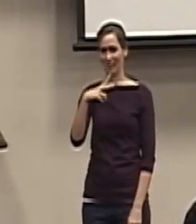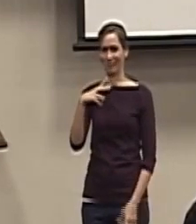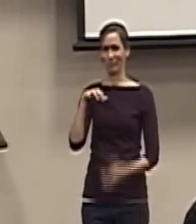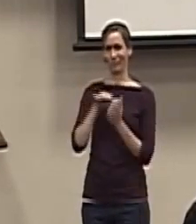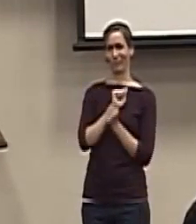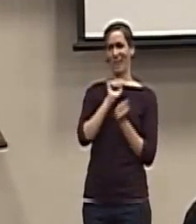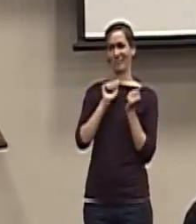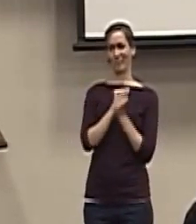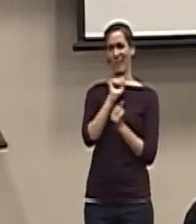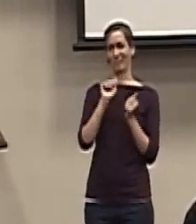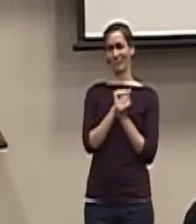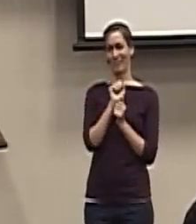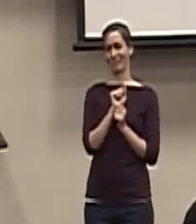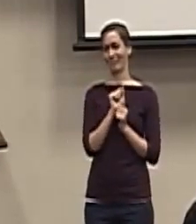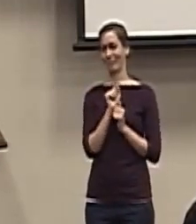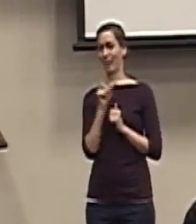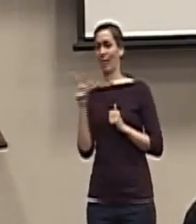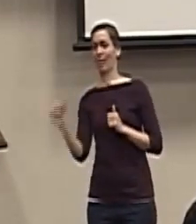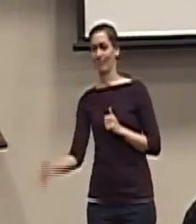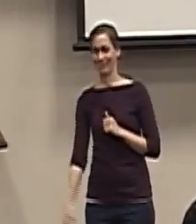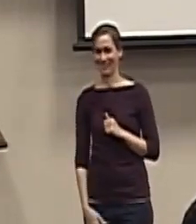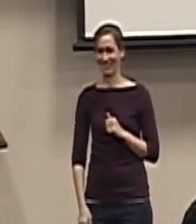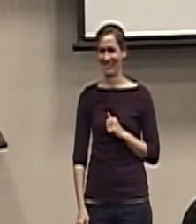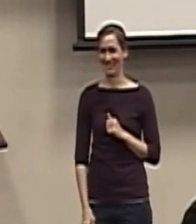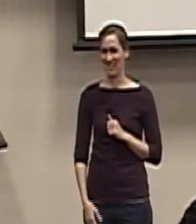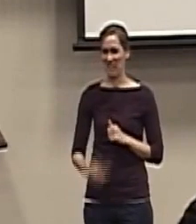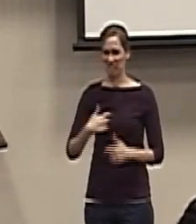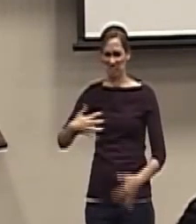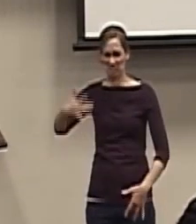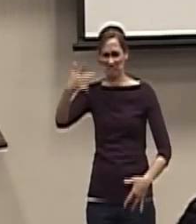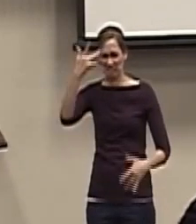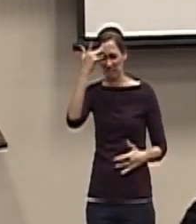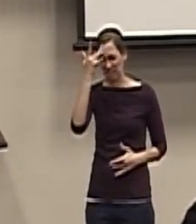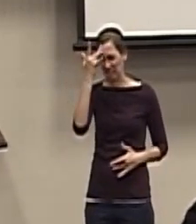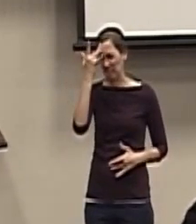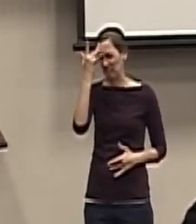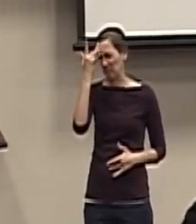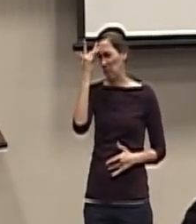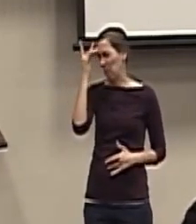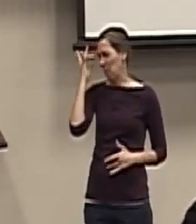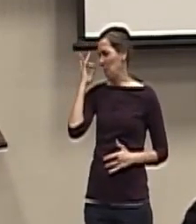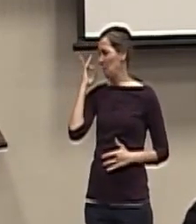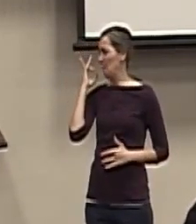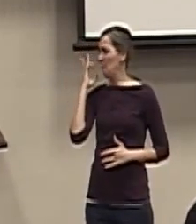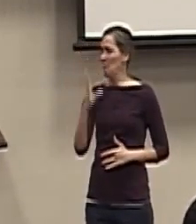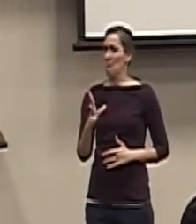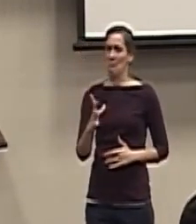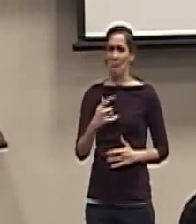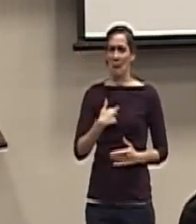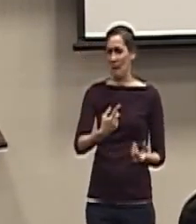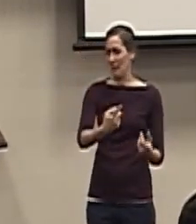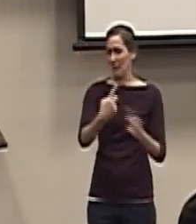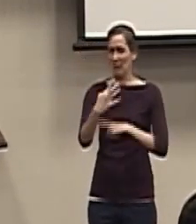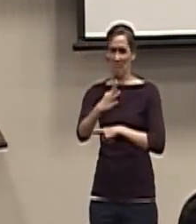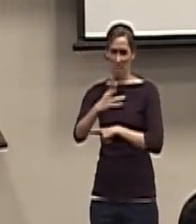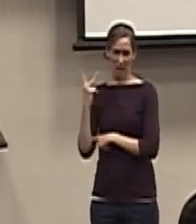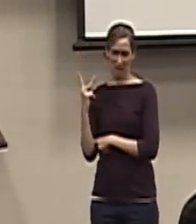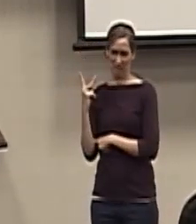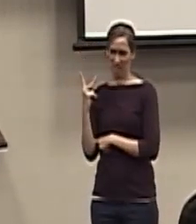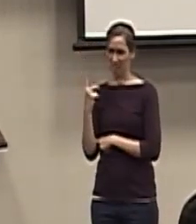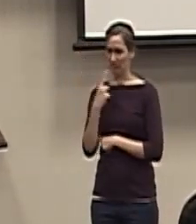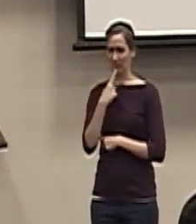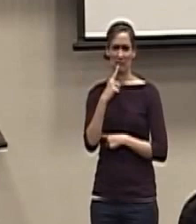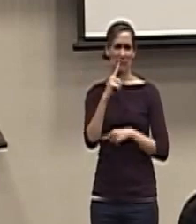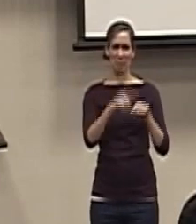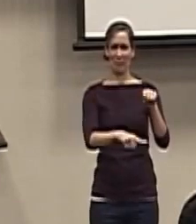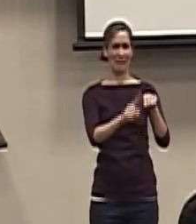out. Got as sick as I'd ever been in my life, came back from Mexico City, said, I can't do that. Wound up moving up to Edmond,